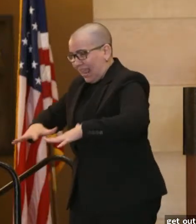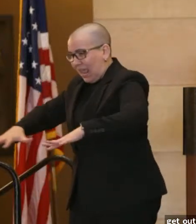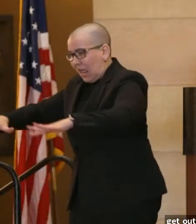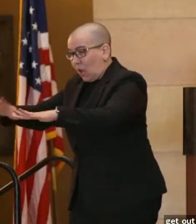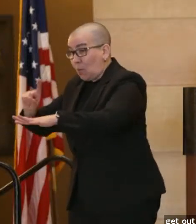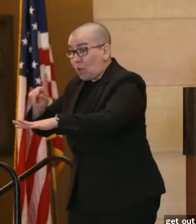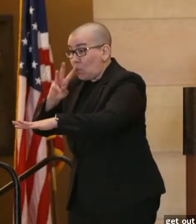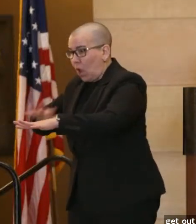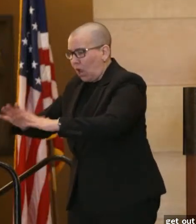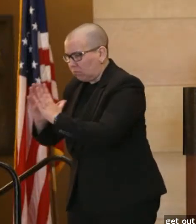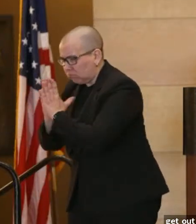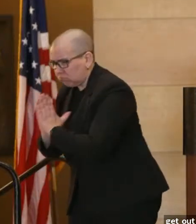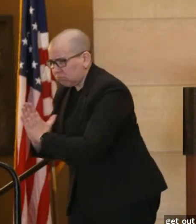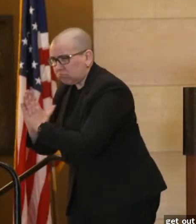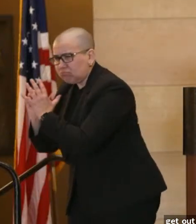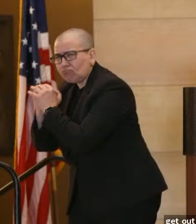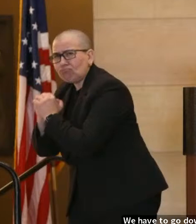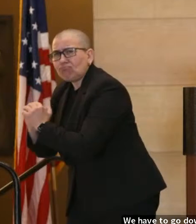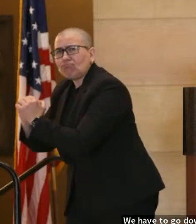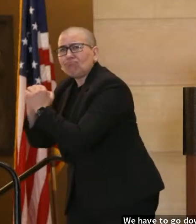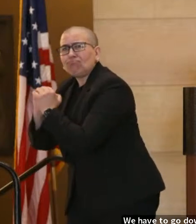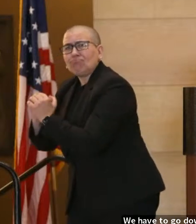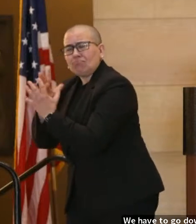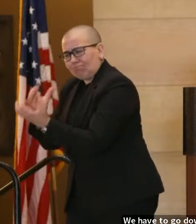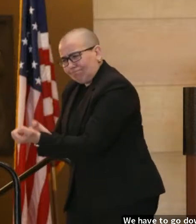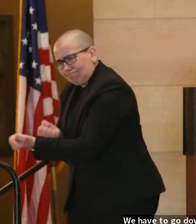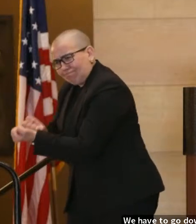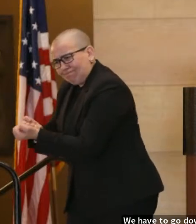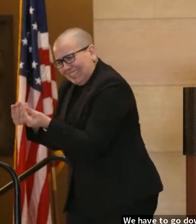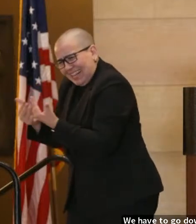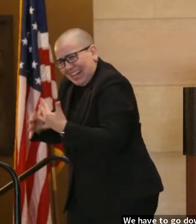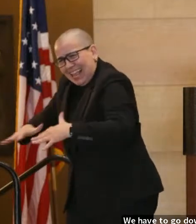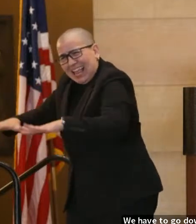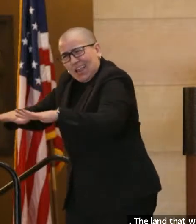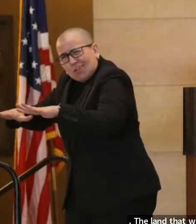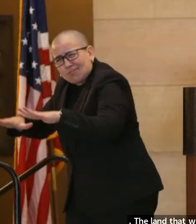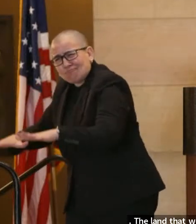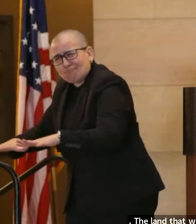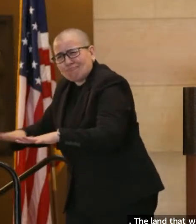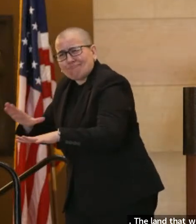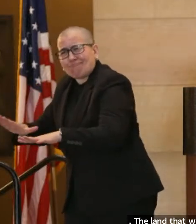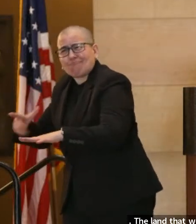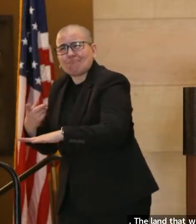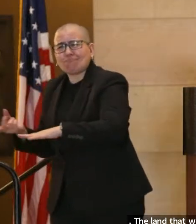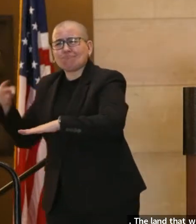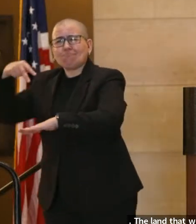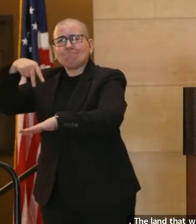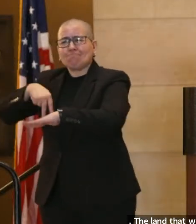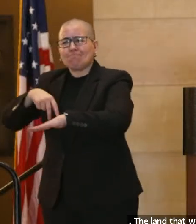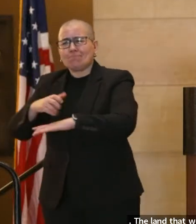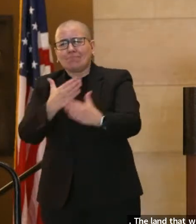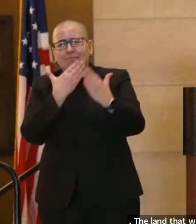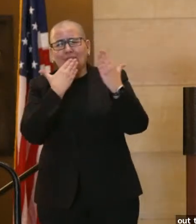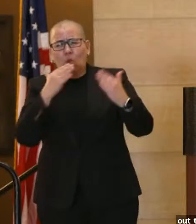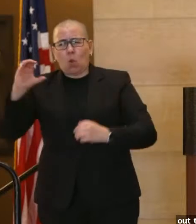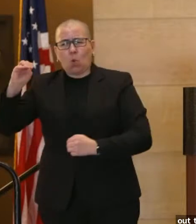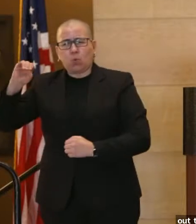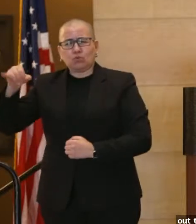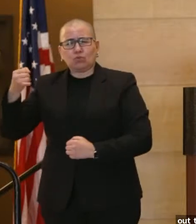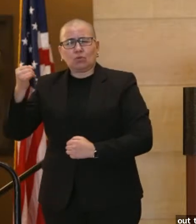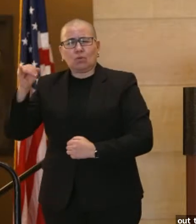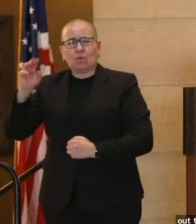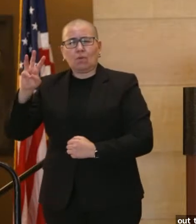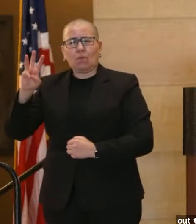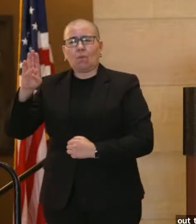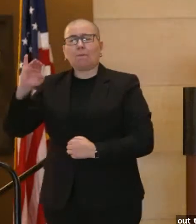water. The land that we stand on, even outside here, we stand out there and we give thanks to Onchimaka for healing us, and she sends us